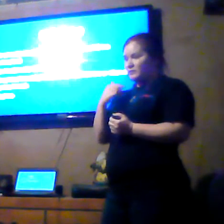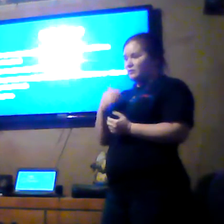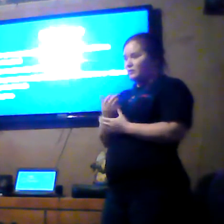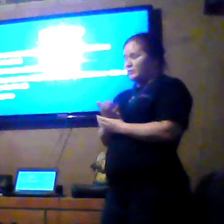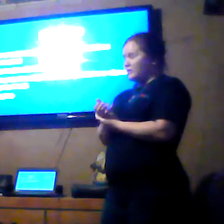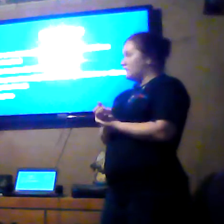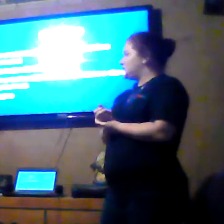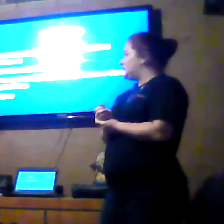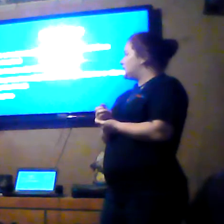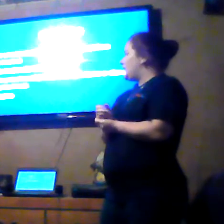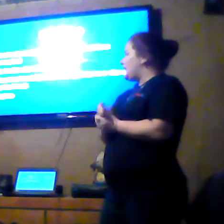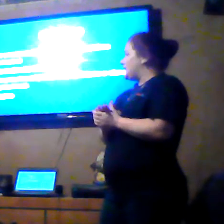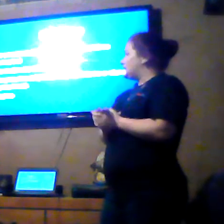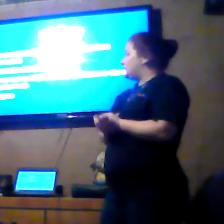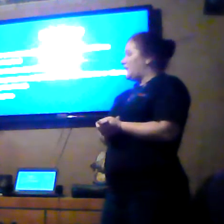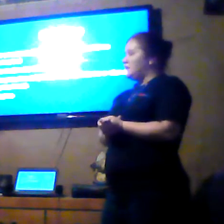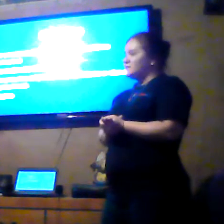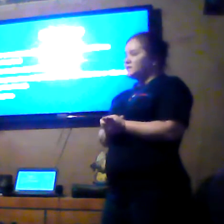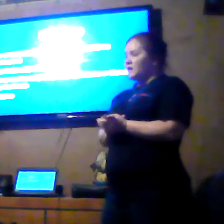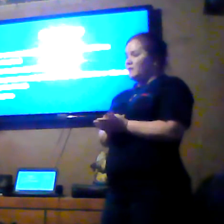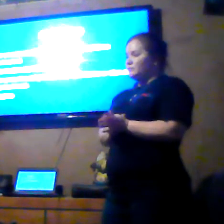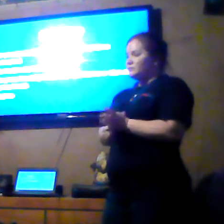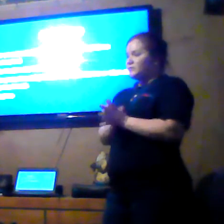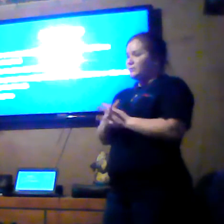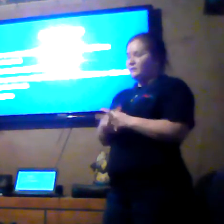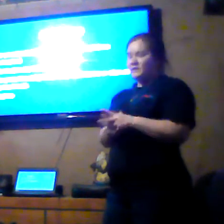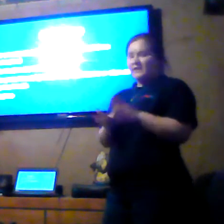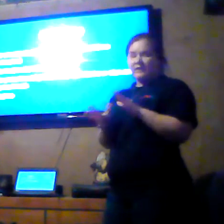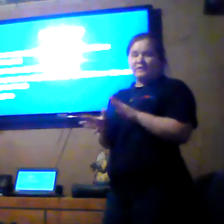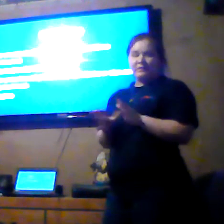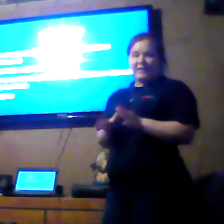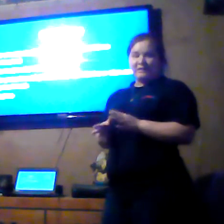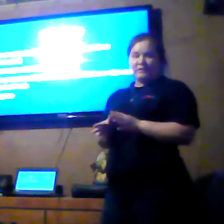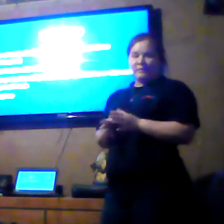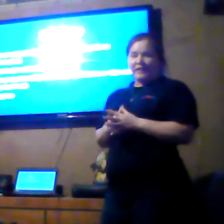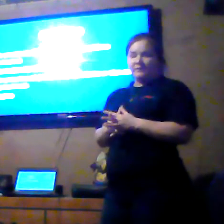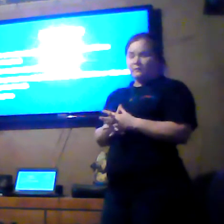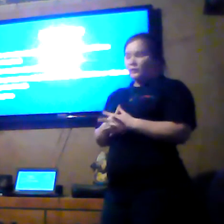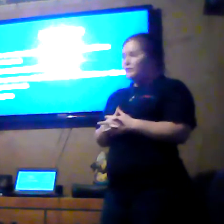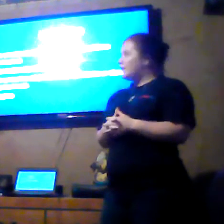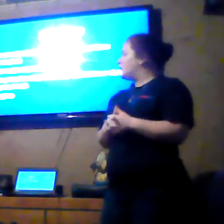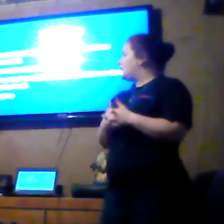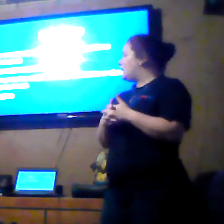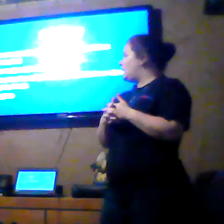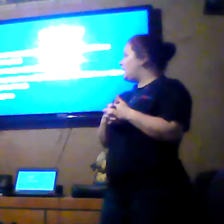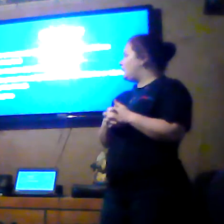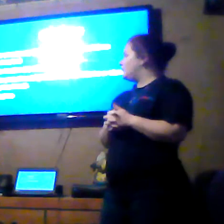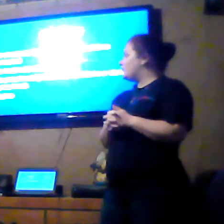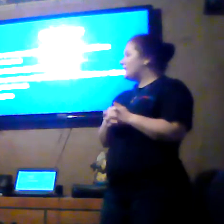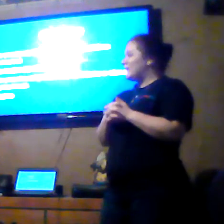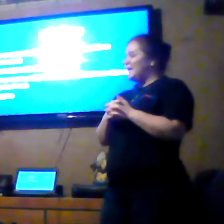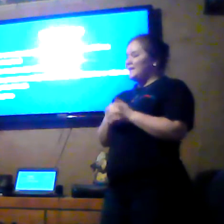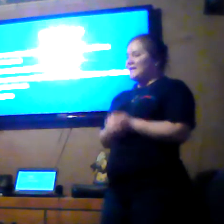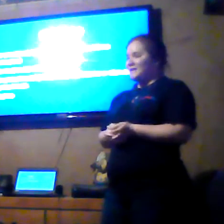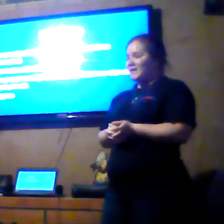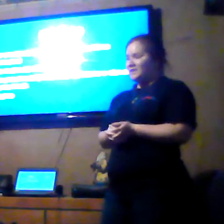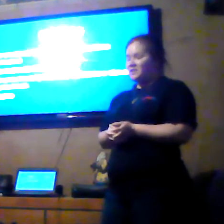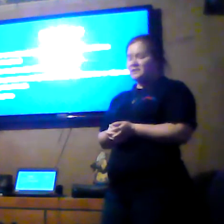oral mucosa, and gloves to prevent carrying the bacteria back and forth. And hand hygiene is